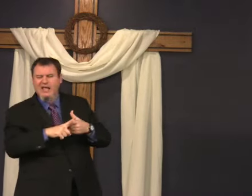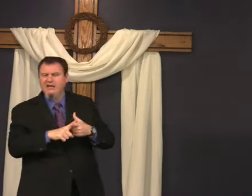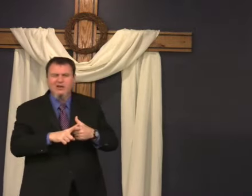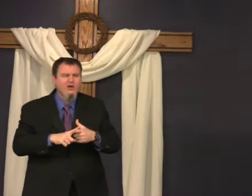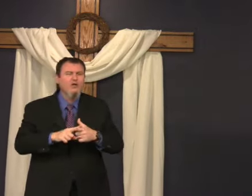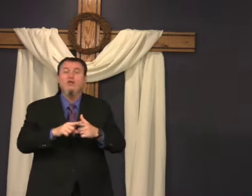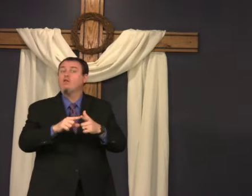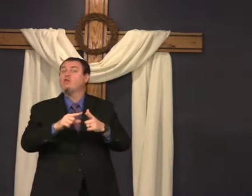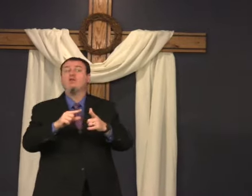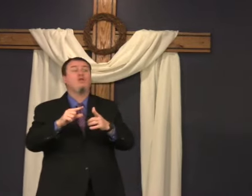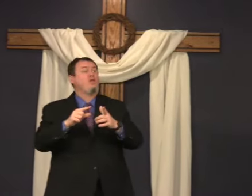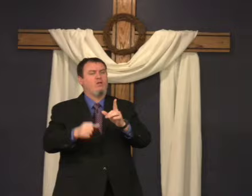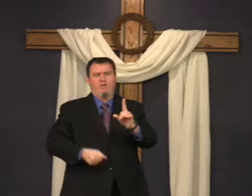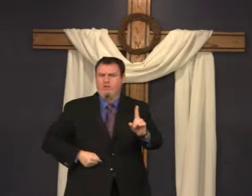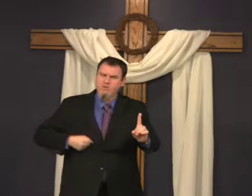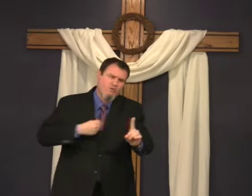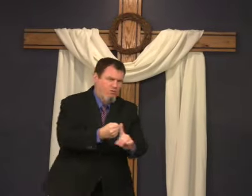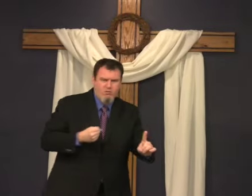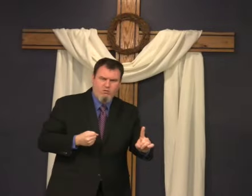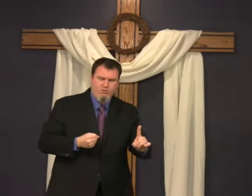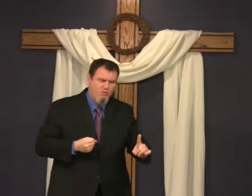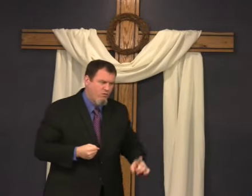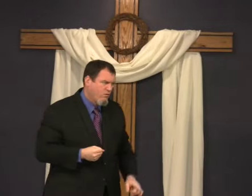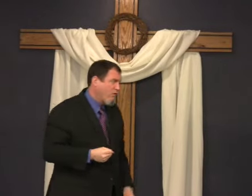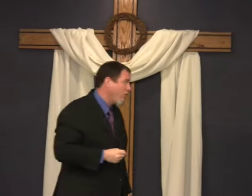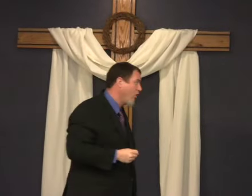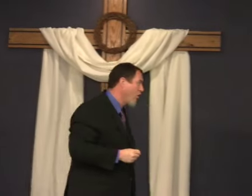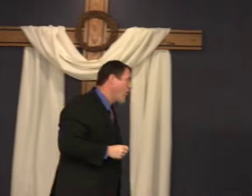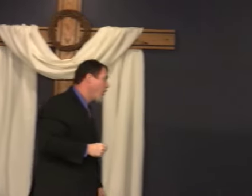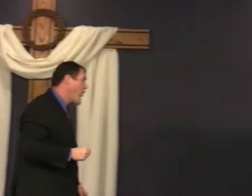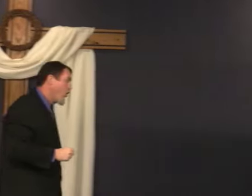And then he really hits them with this.